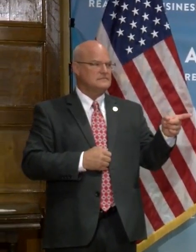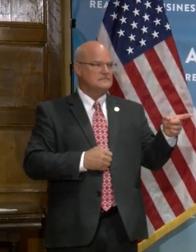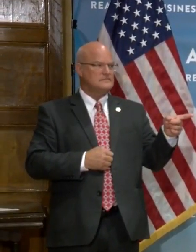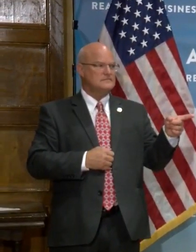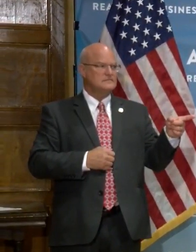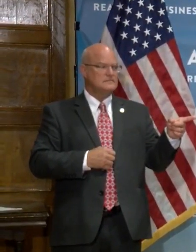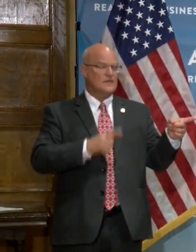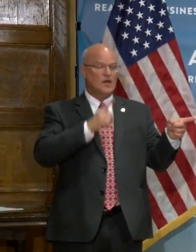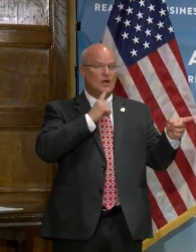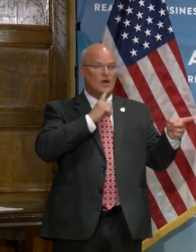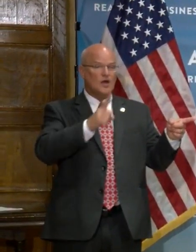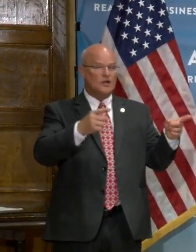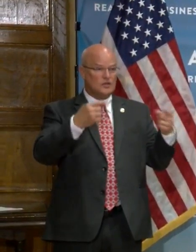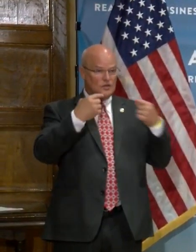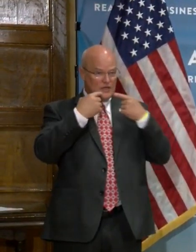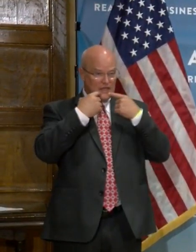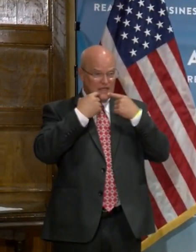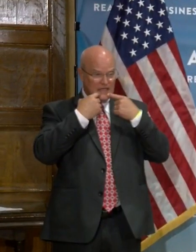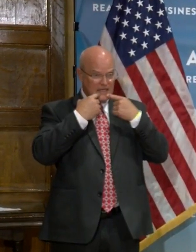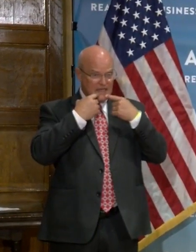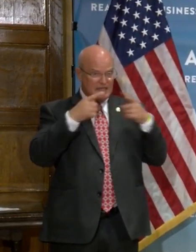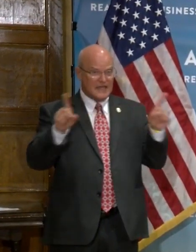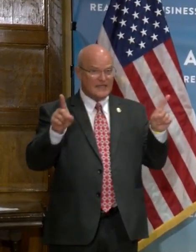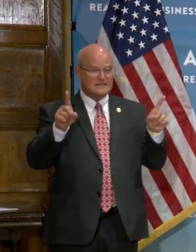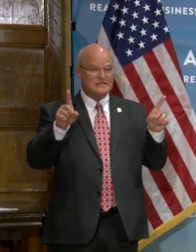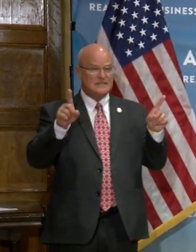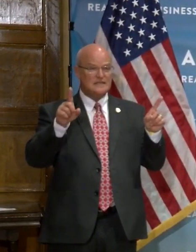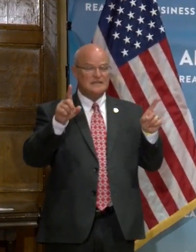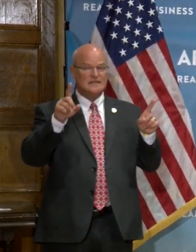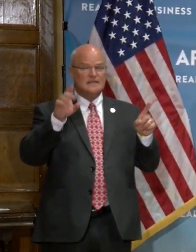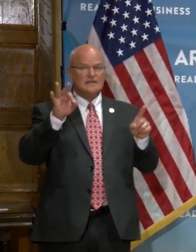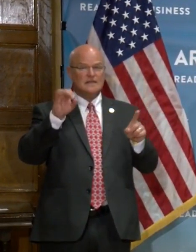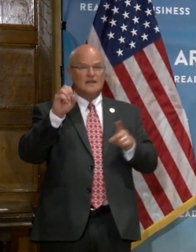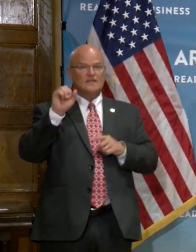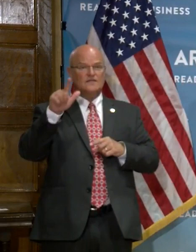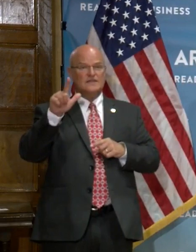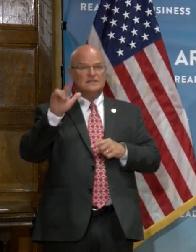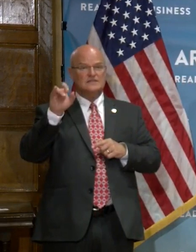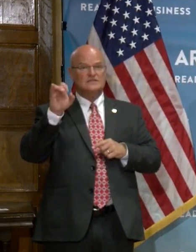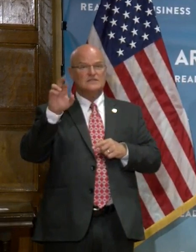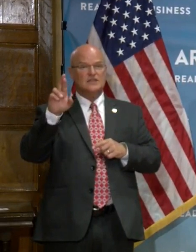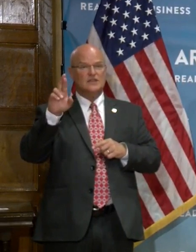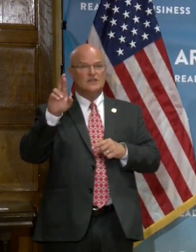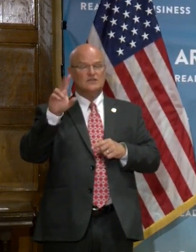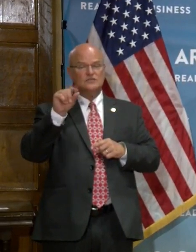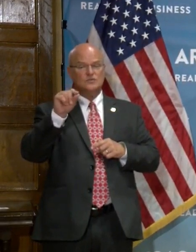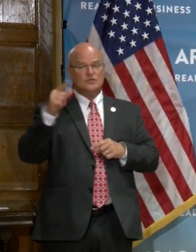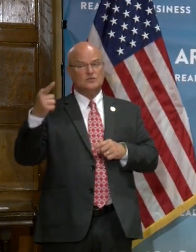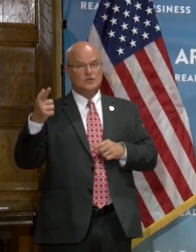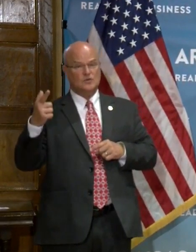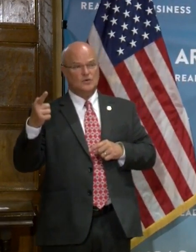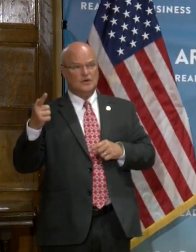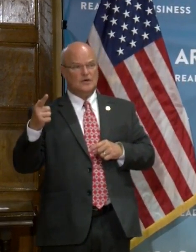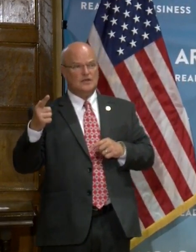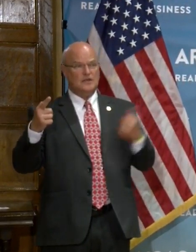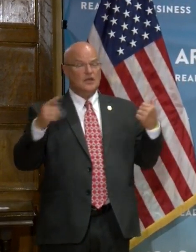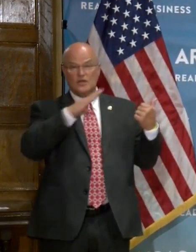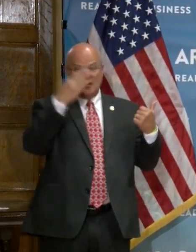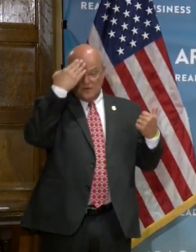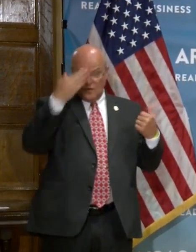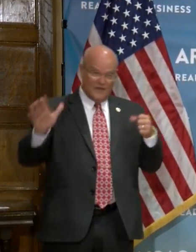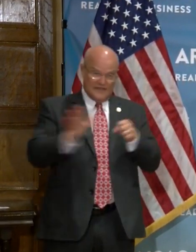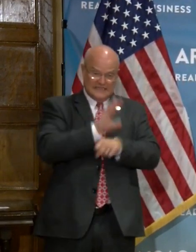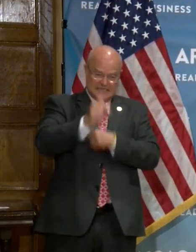Are you ruling out changing the forecast for fiscal 21? Well, you never know what the